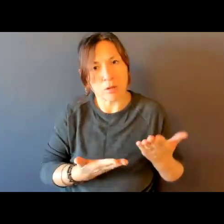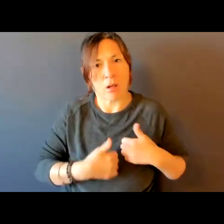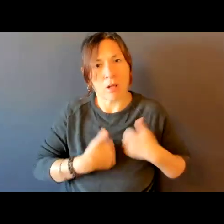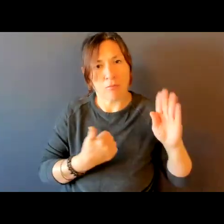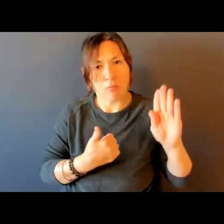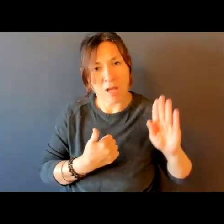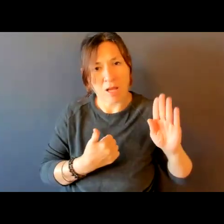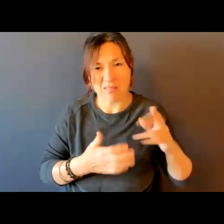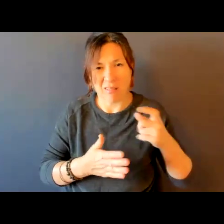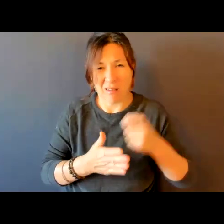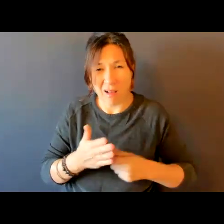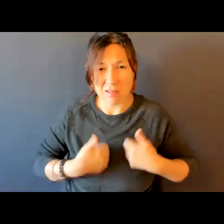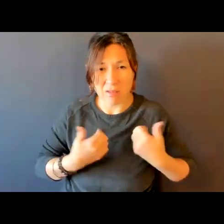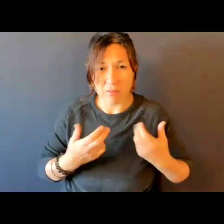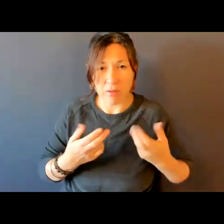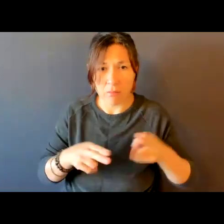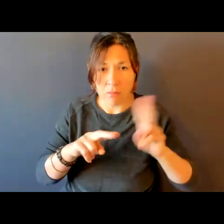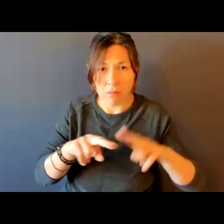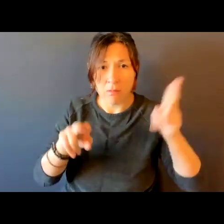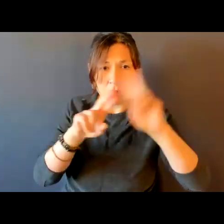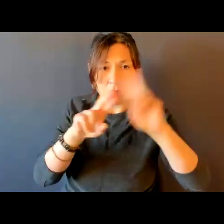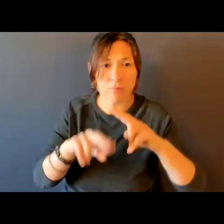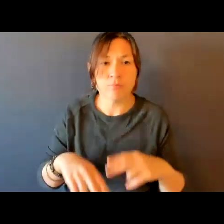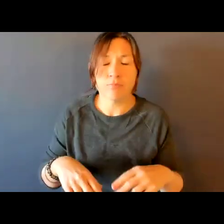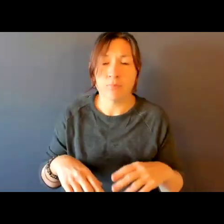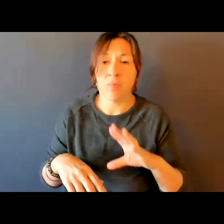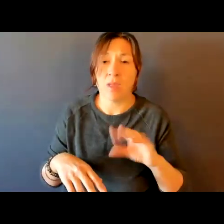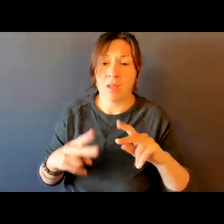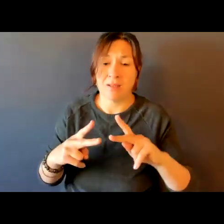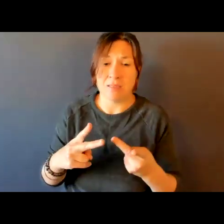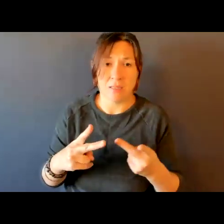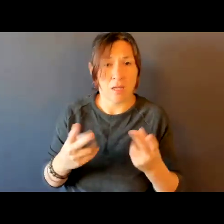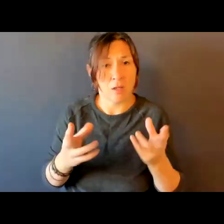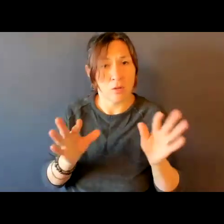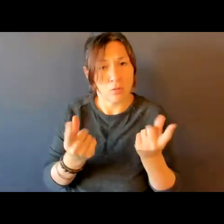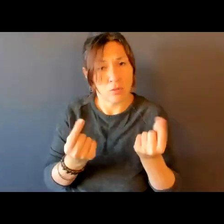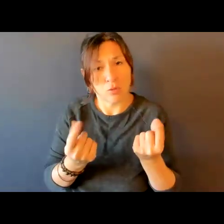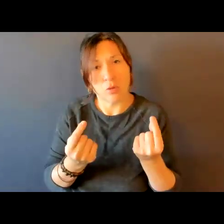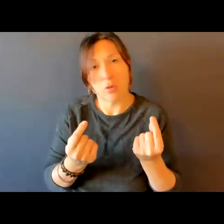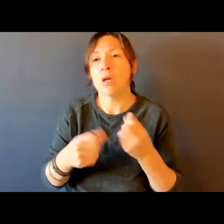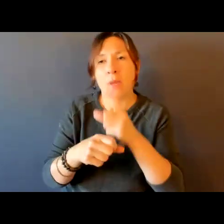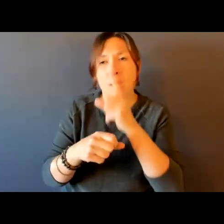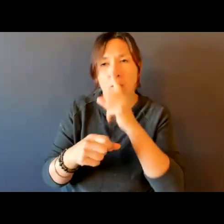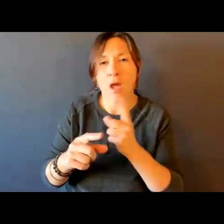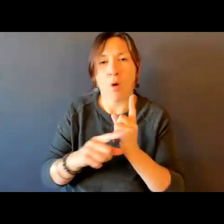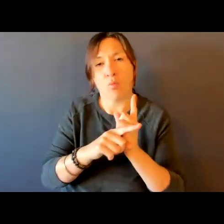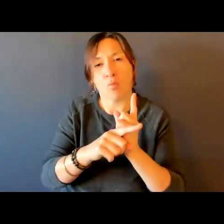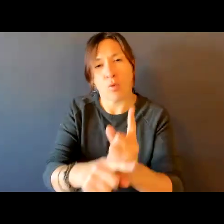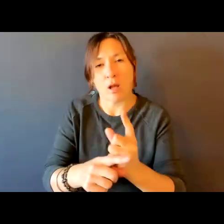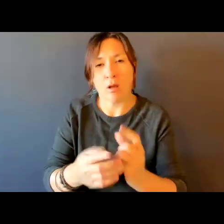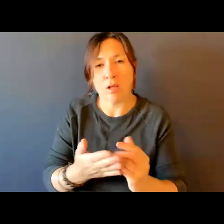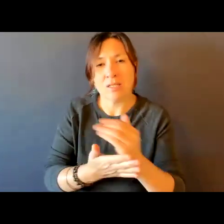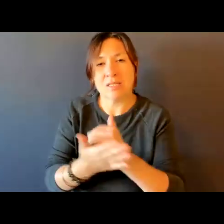continues to rise. Second, let's try to implement a structured plan for regular salary reviews to ensure ongoing fairness